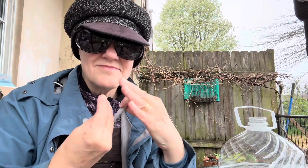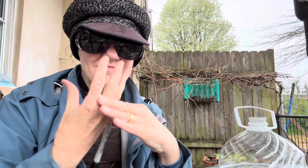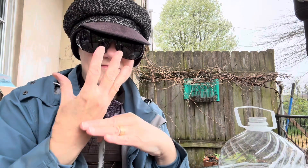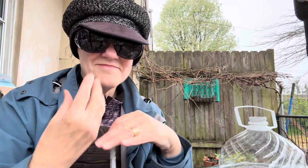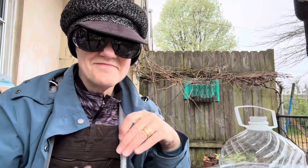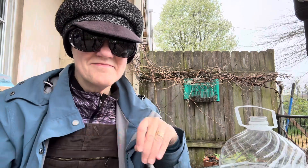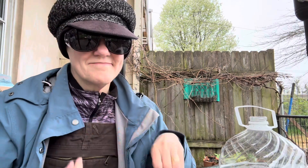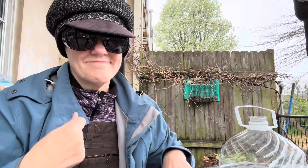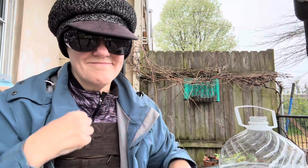planted.